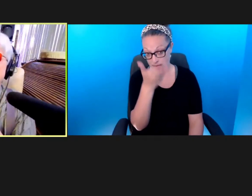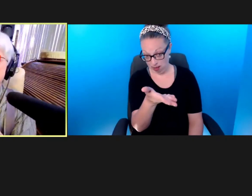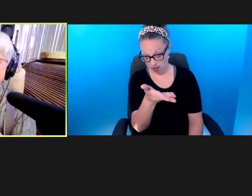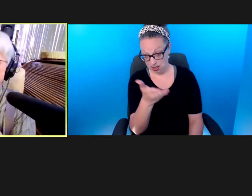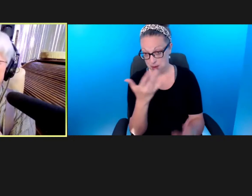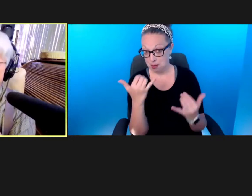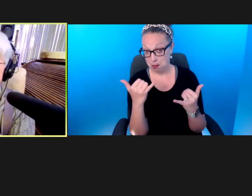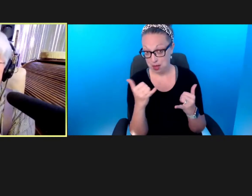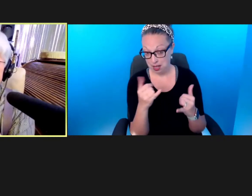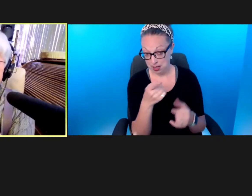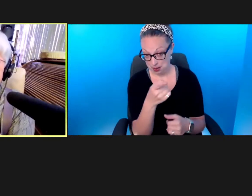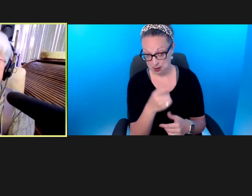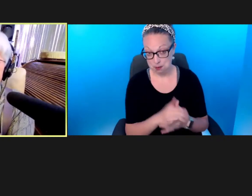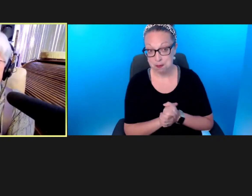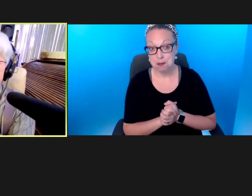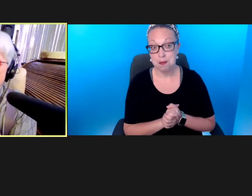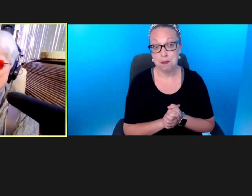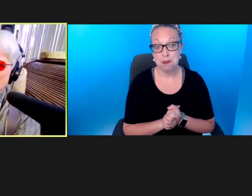played.